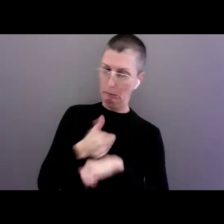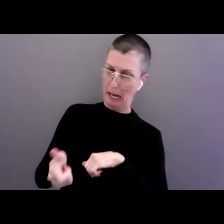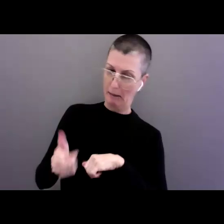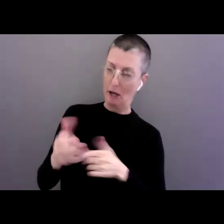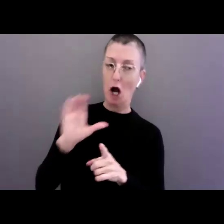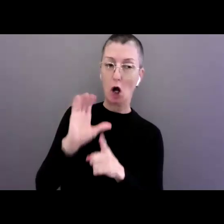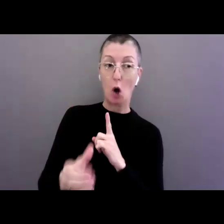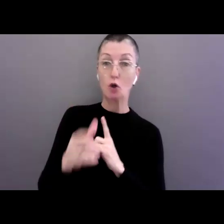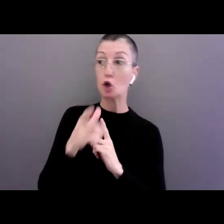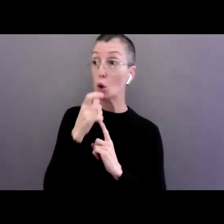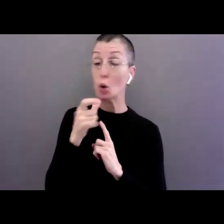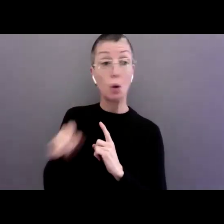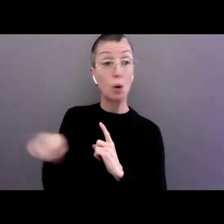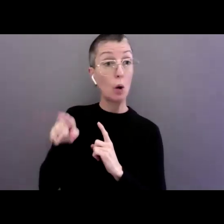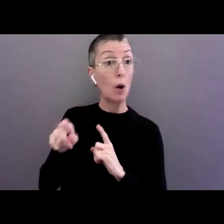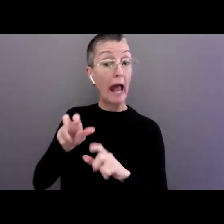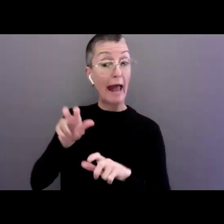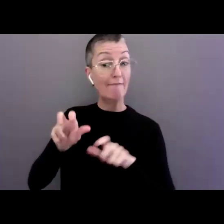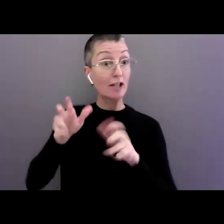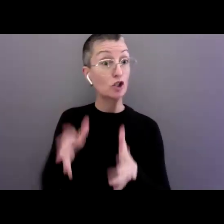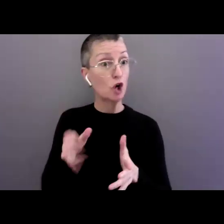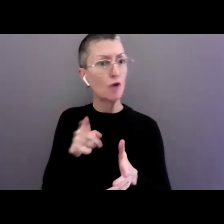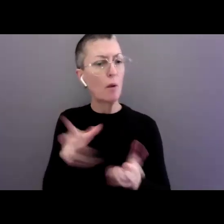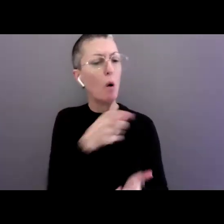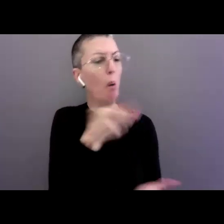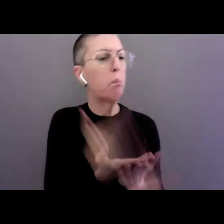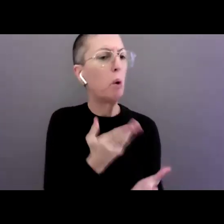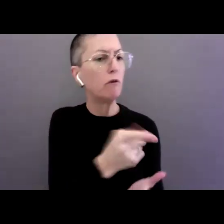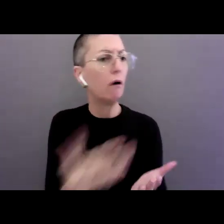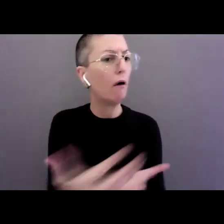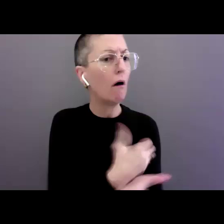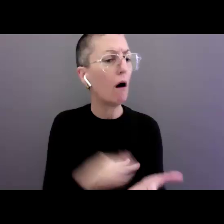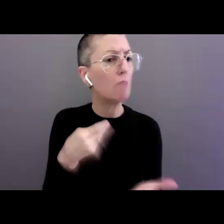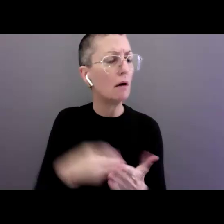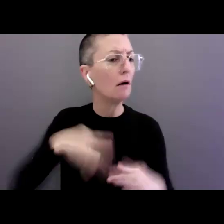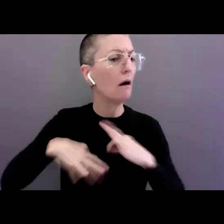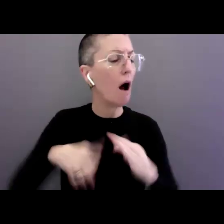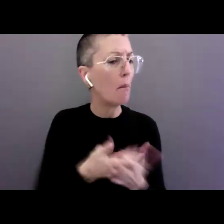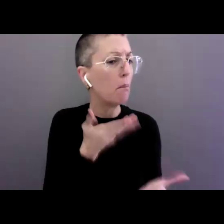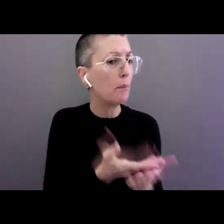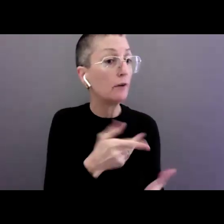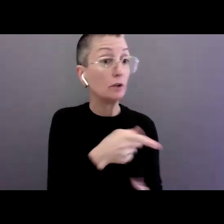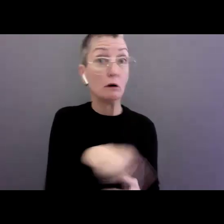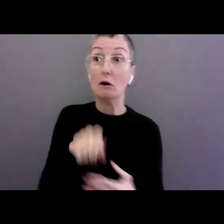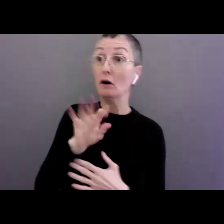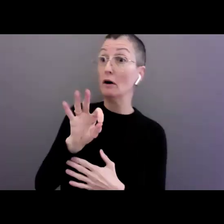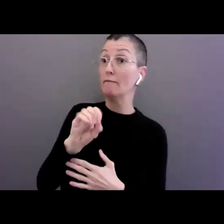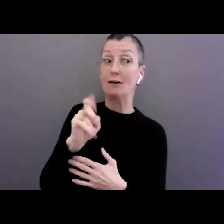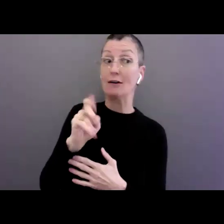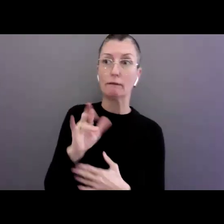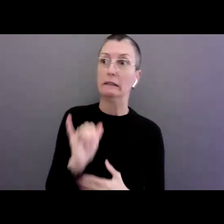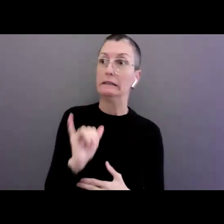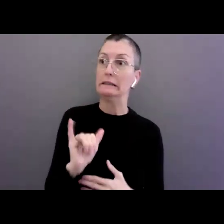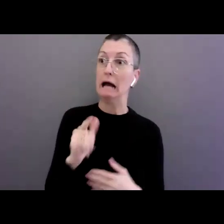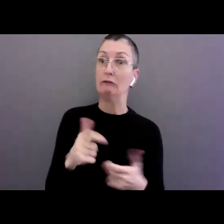of investors want to see that you've made money quickly and a lot of it. And so founders tend to take a